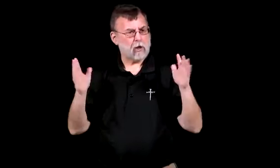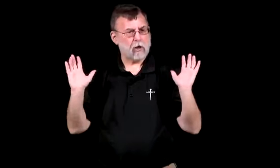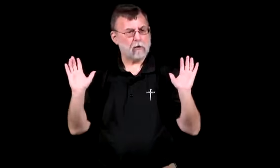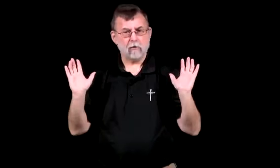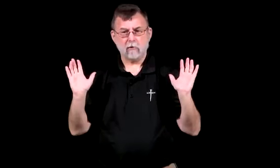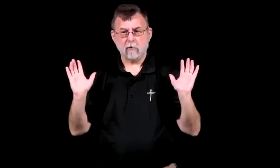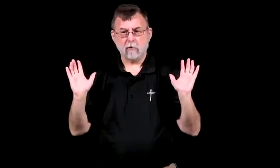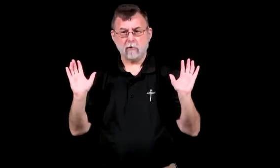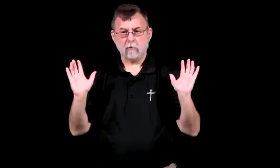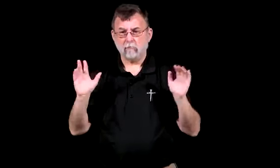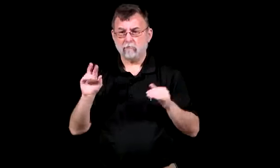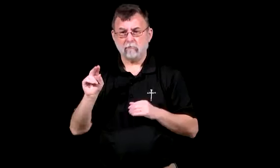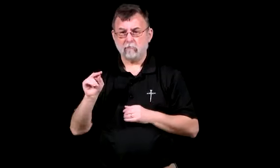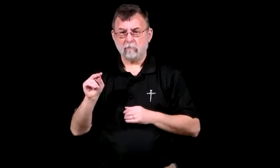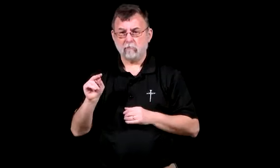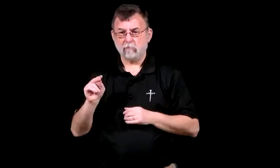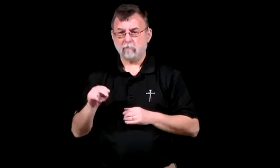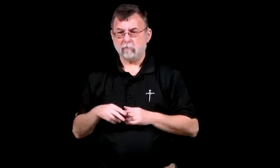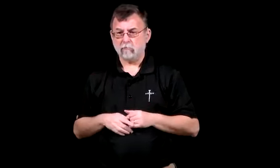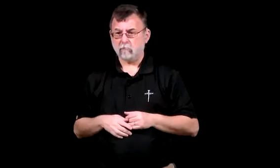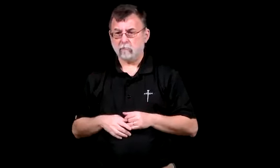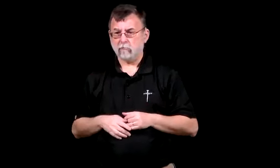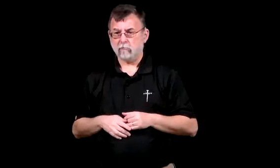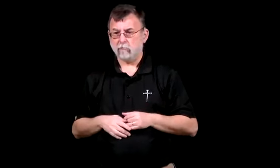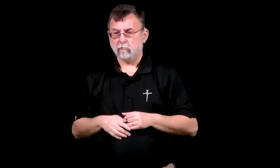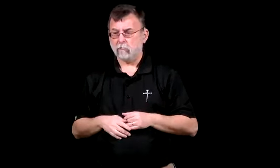And I thought, that's it. That's the end of my life. But no.